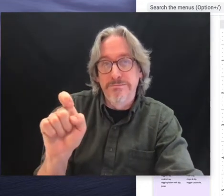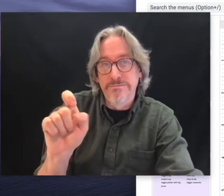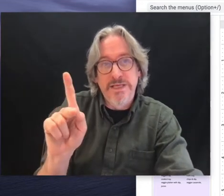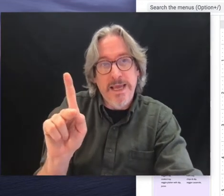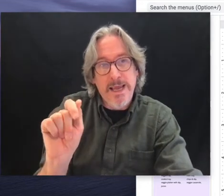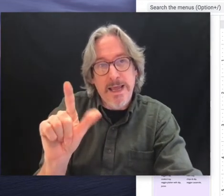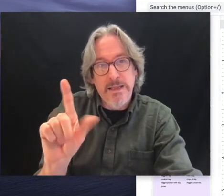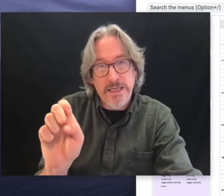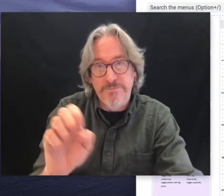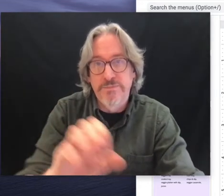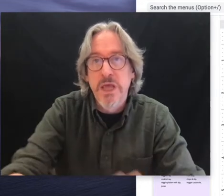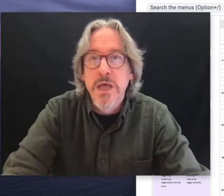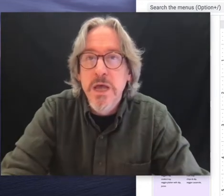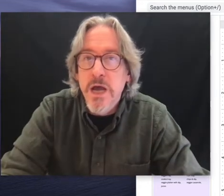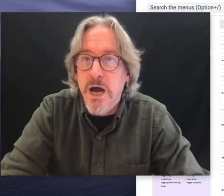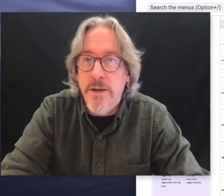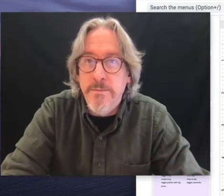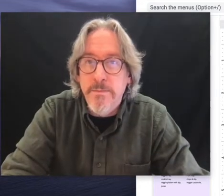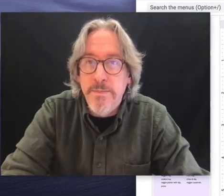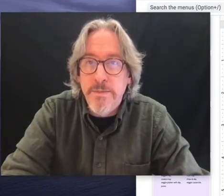Kale, Kale.